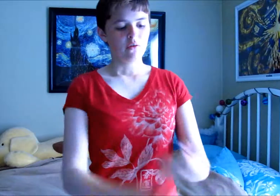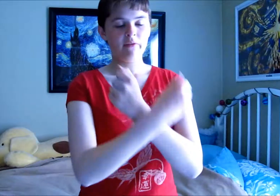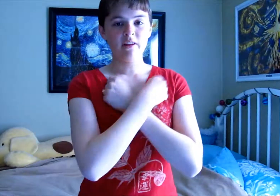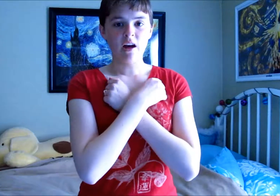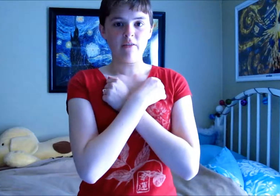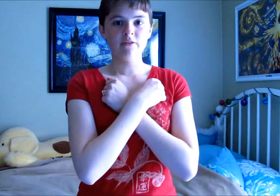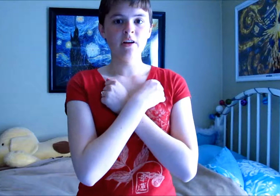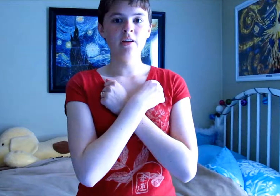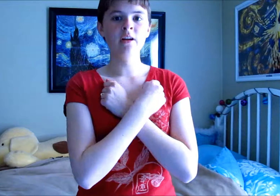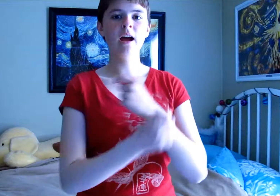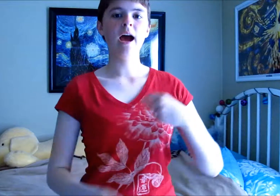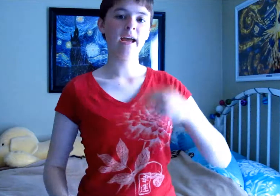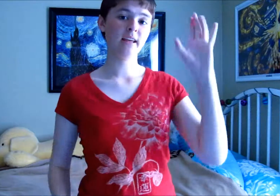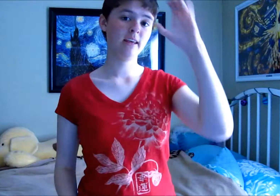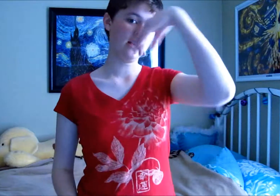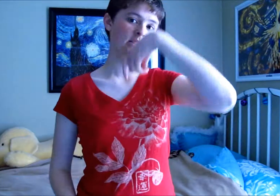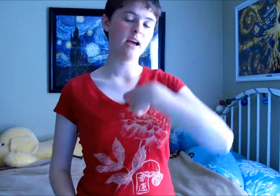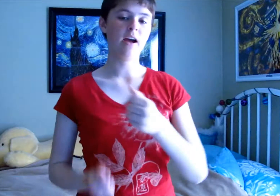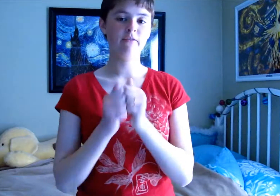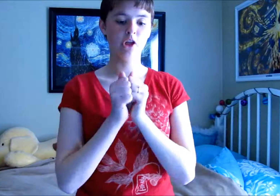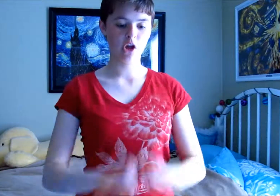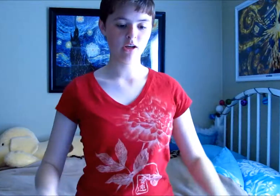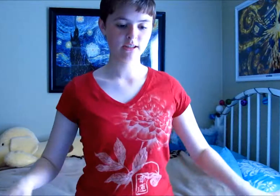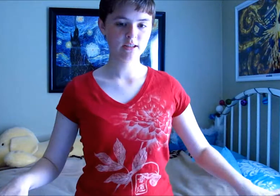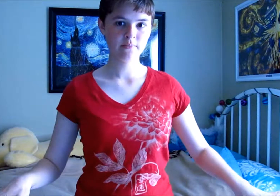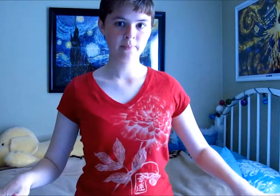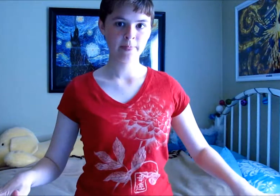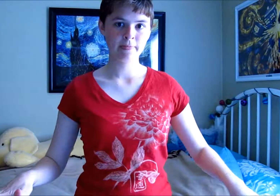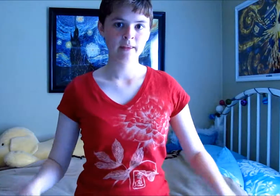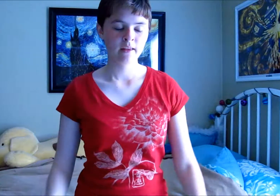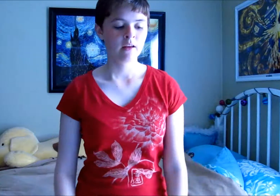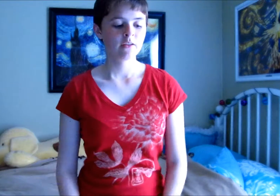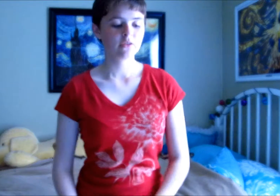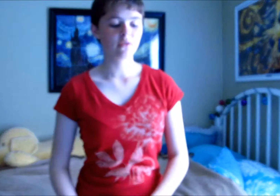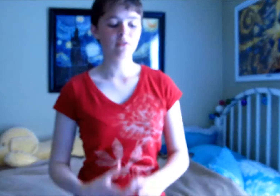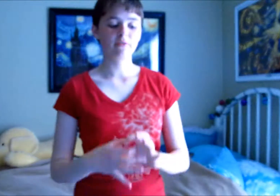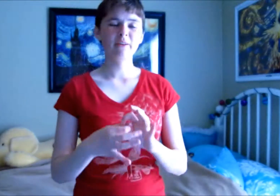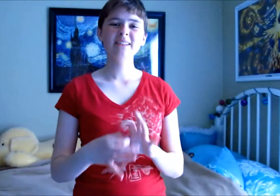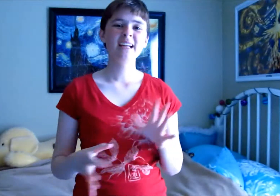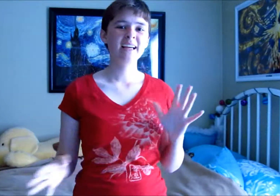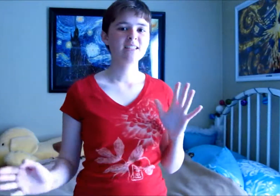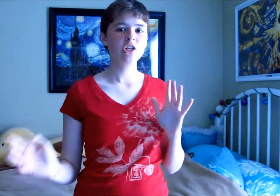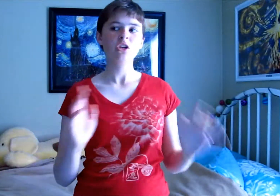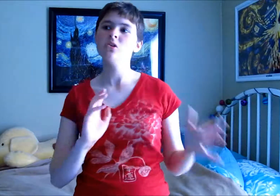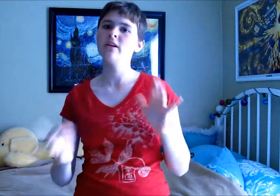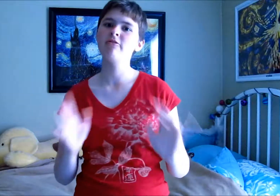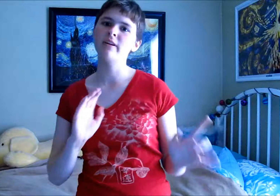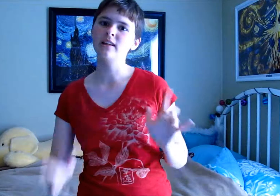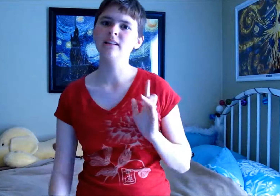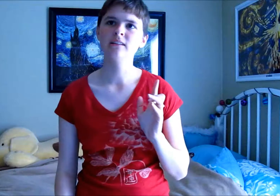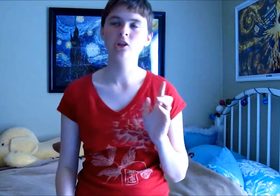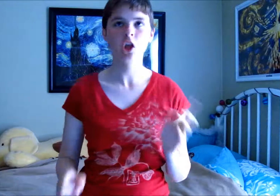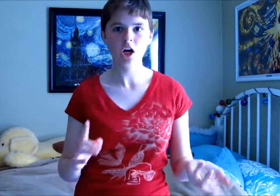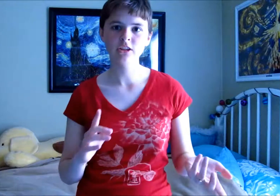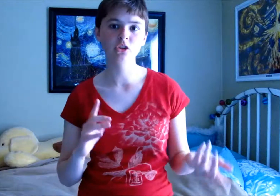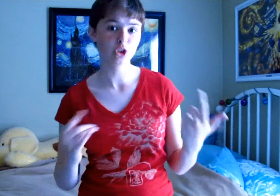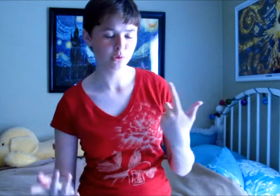of love, I guess I've lost. So the reason I did 2 different lost or